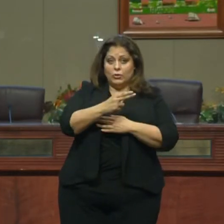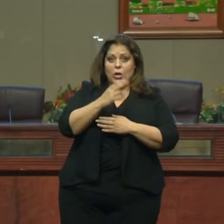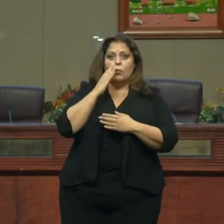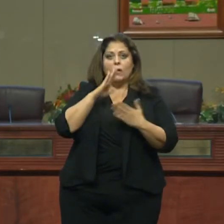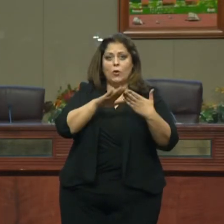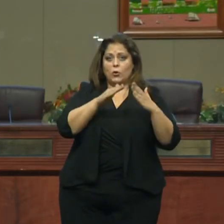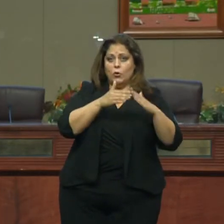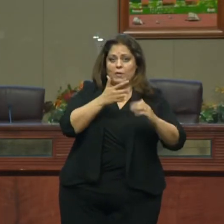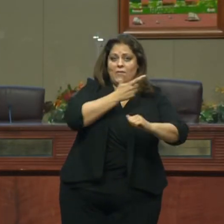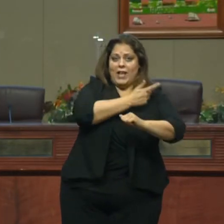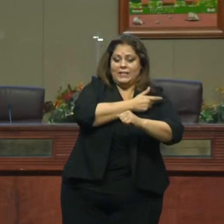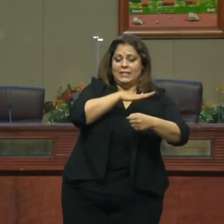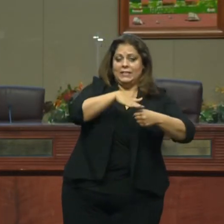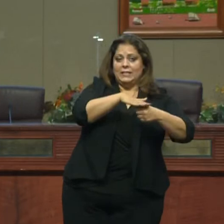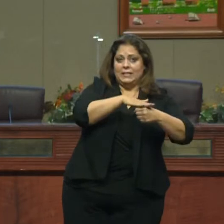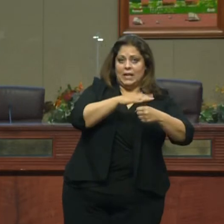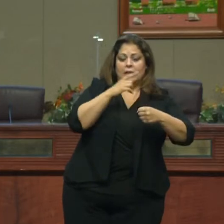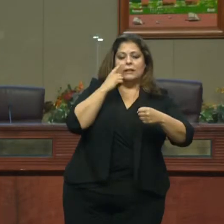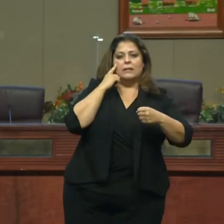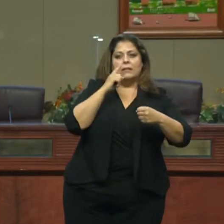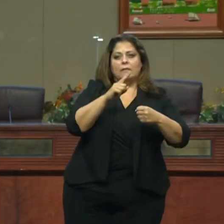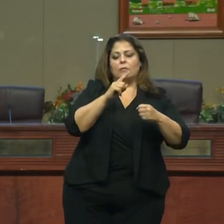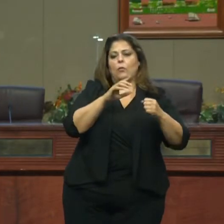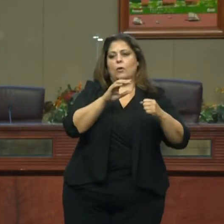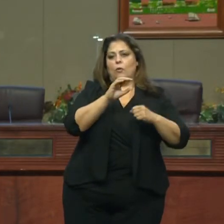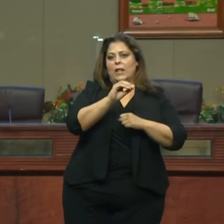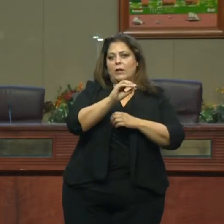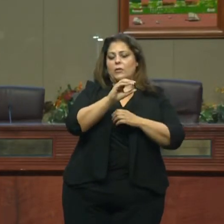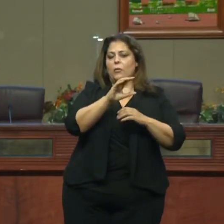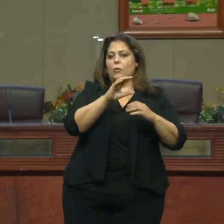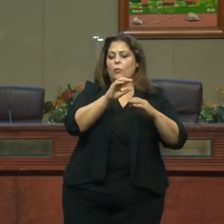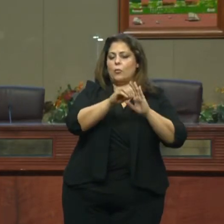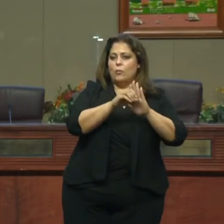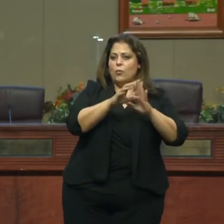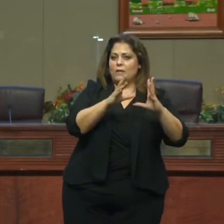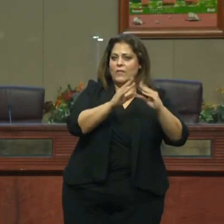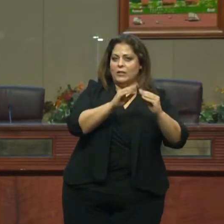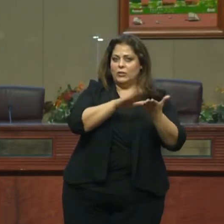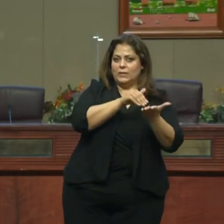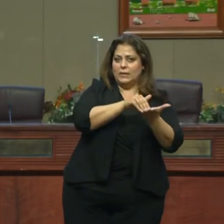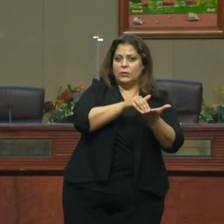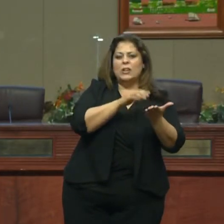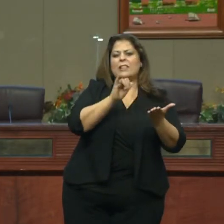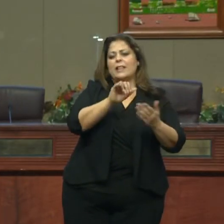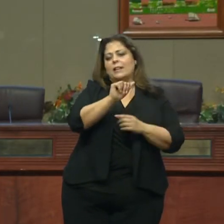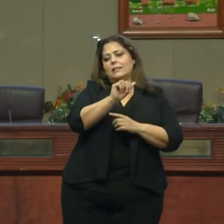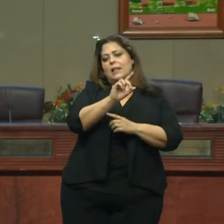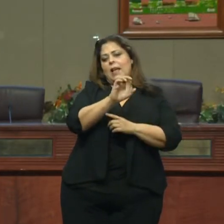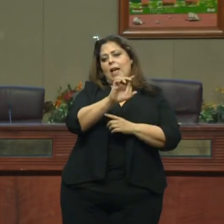Center. This one does require an appointment, so to make an appointment, visit